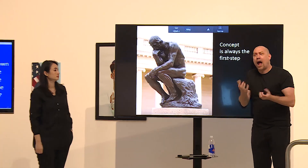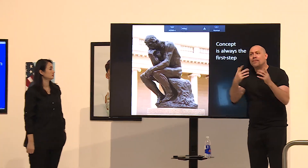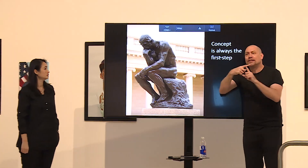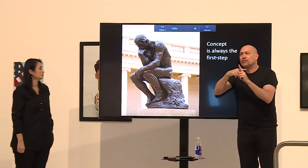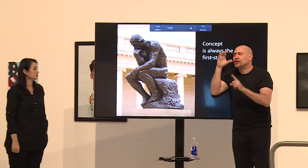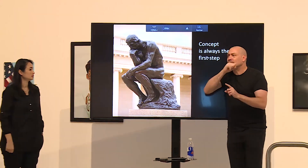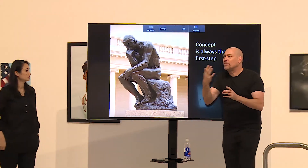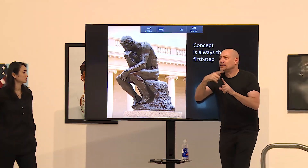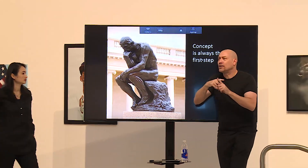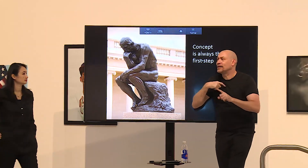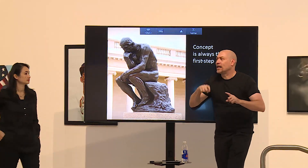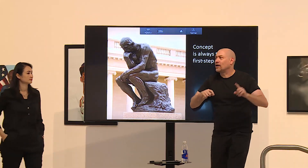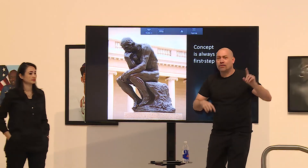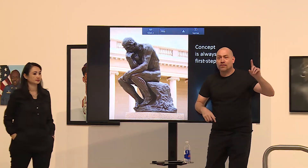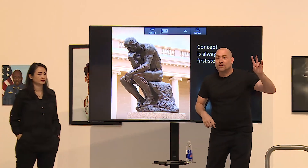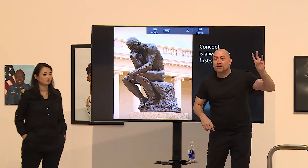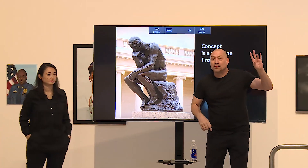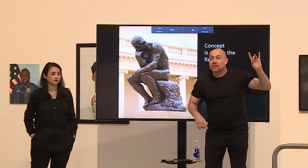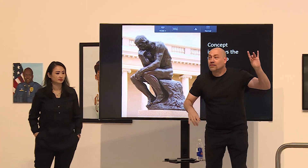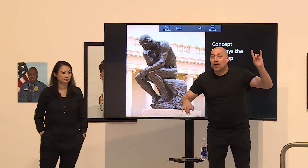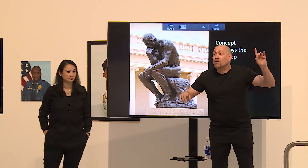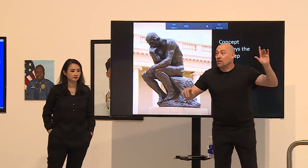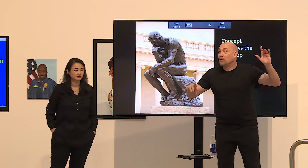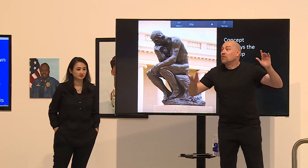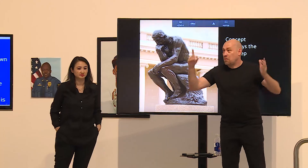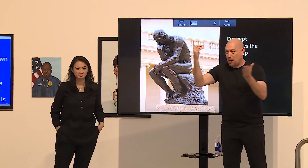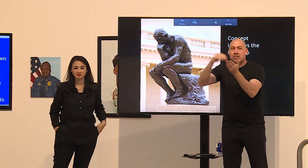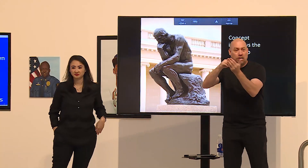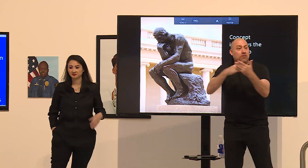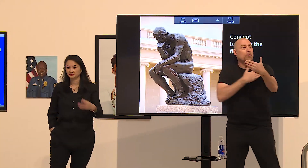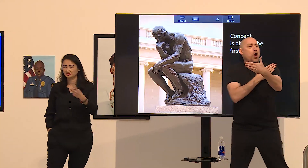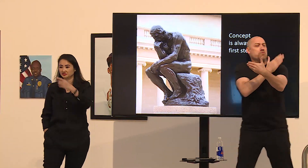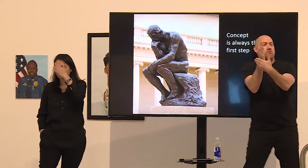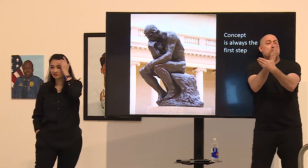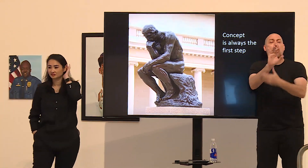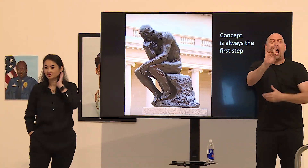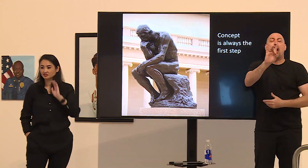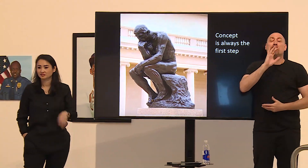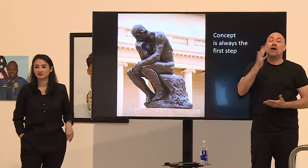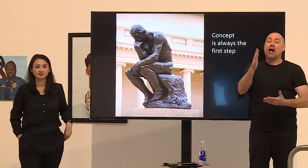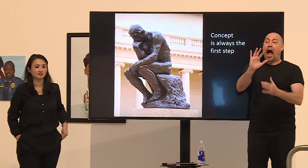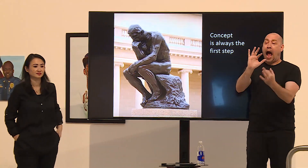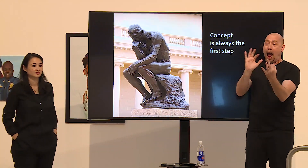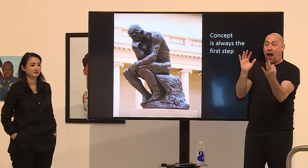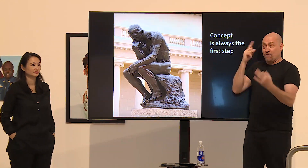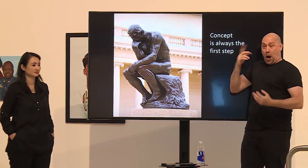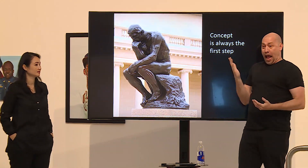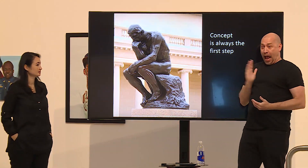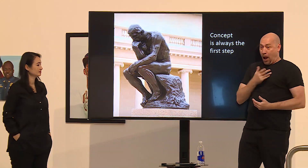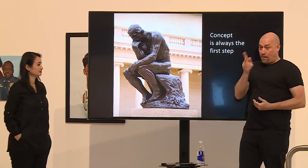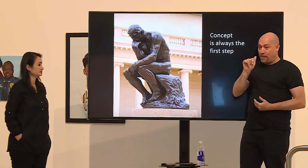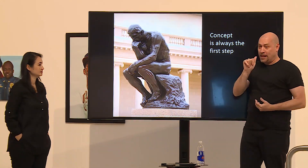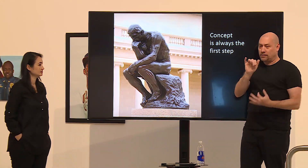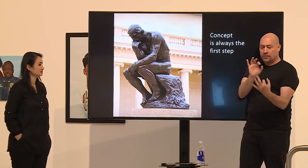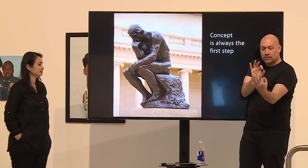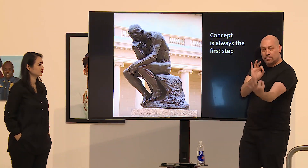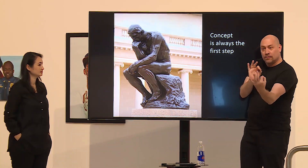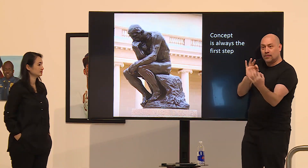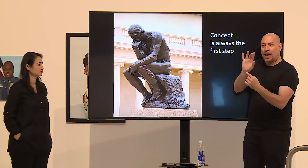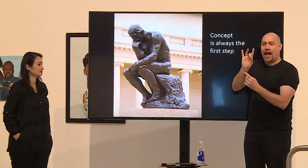But what is the temperature that we need to cook our pizzas? Yes, 800 to 900 degrees.